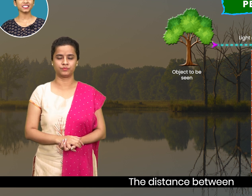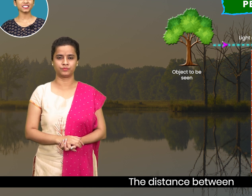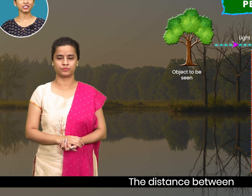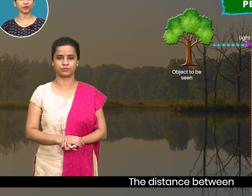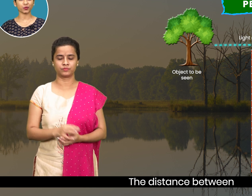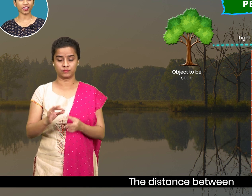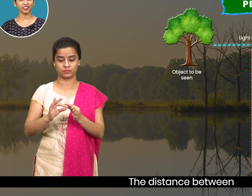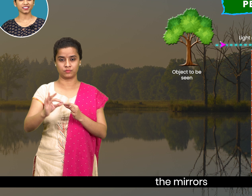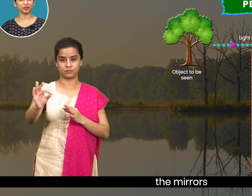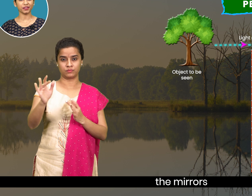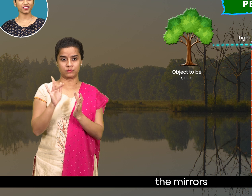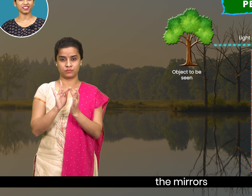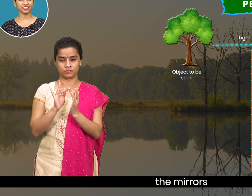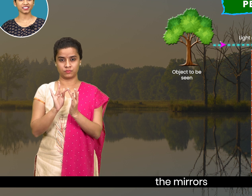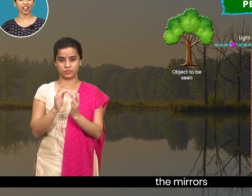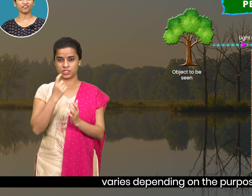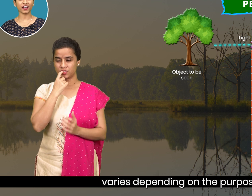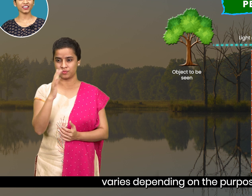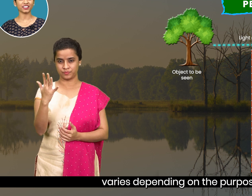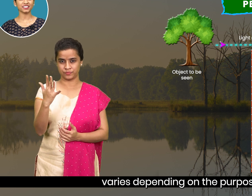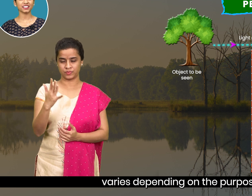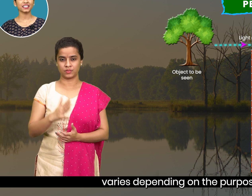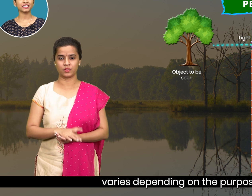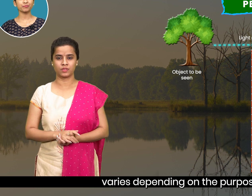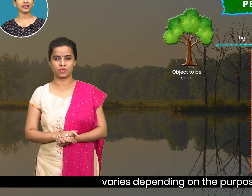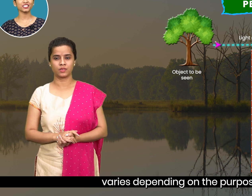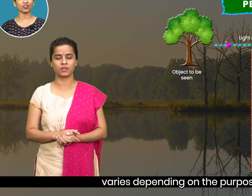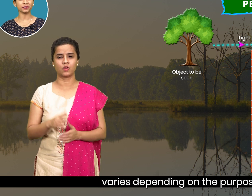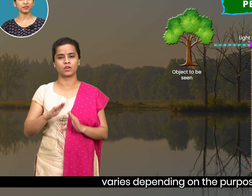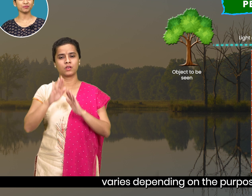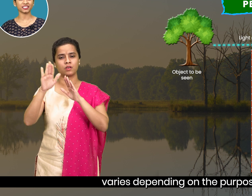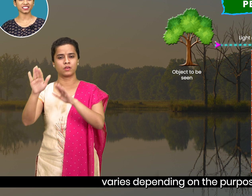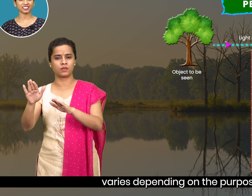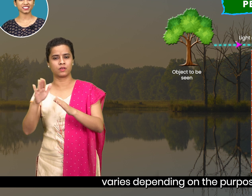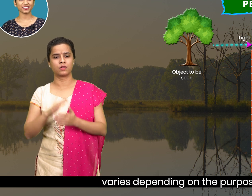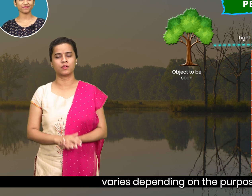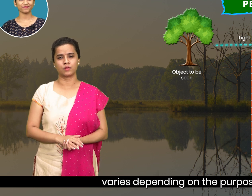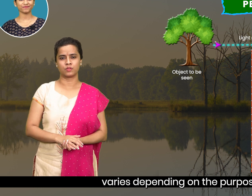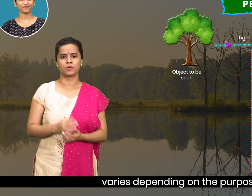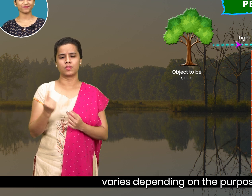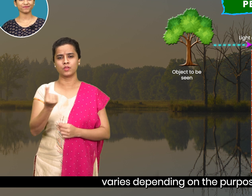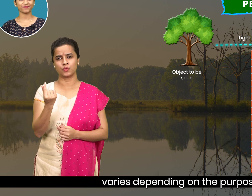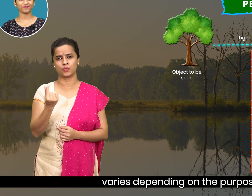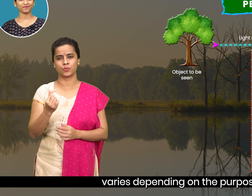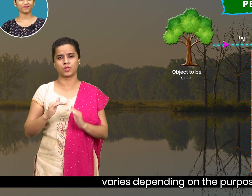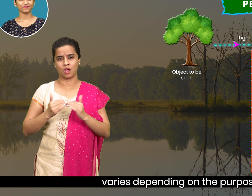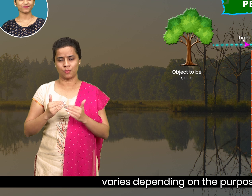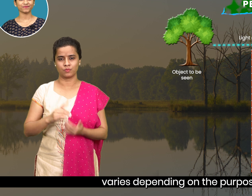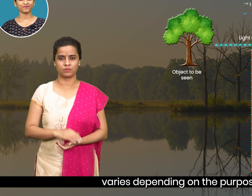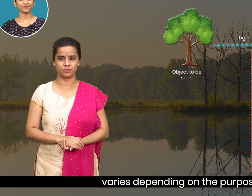The distance between the mirrors varies depending on the purposes.